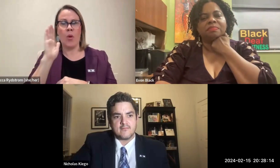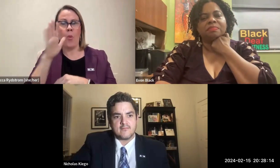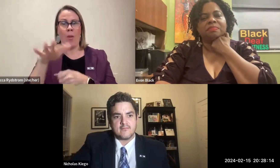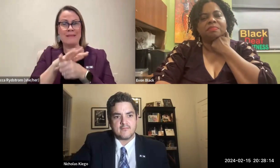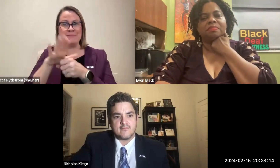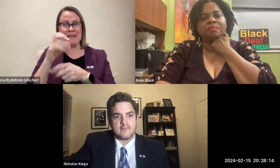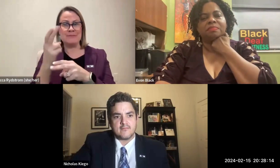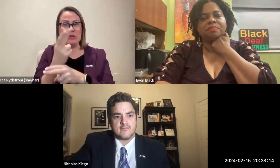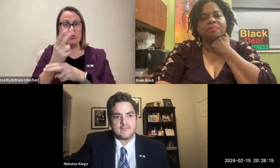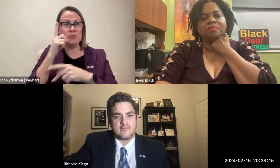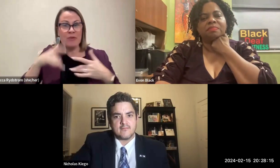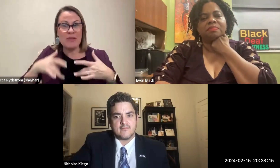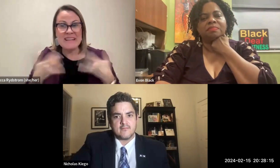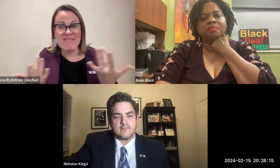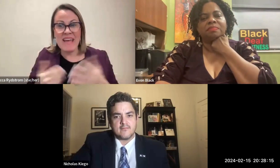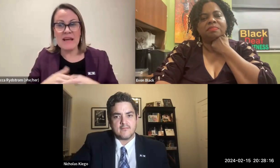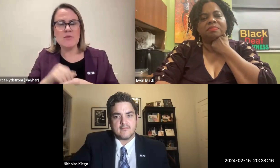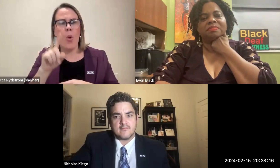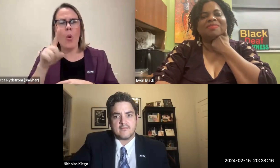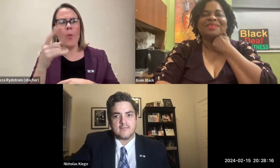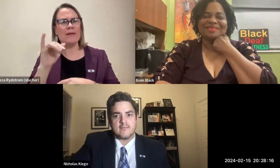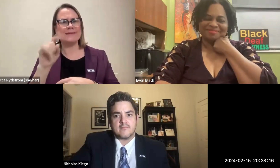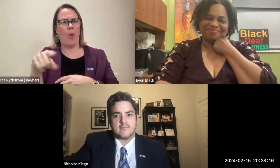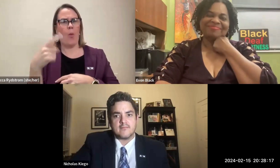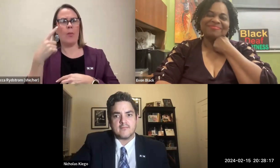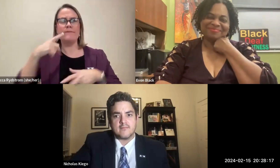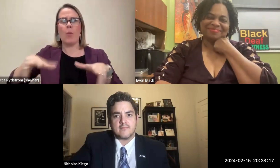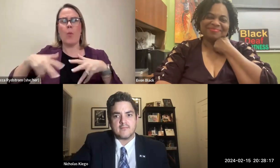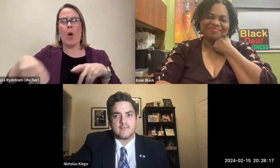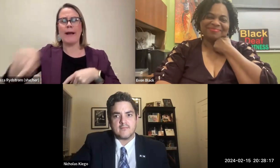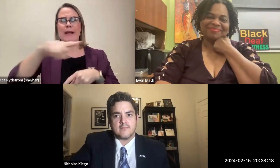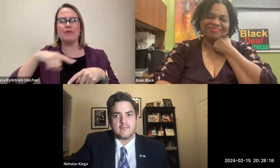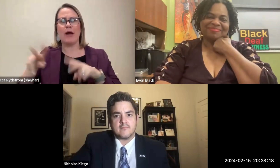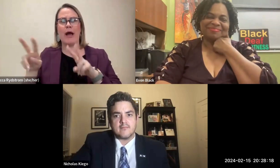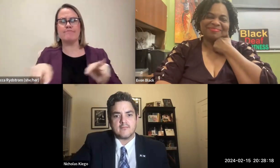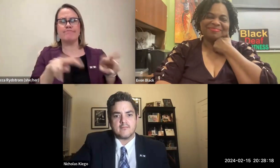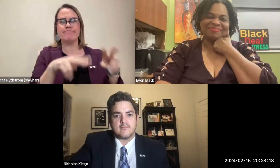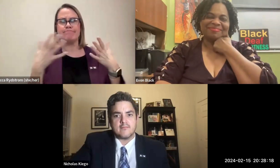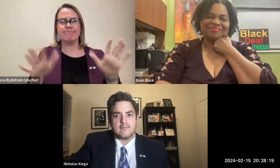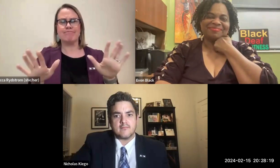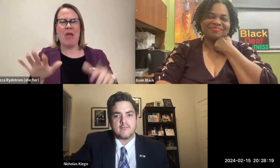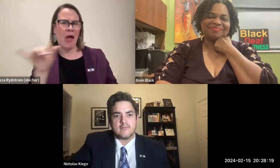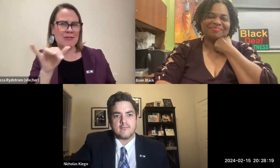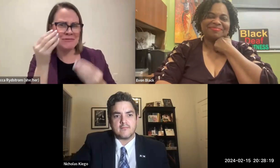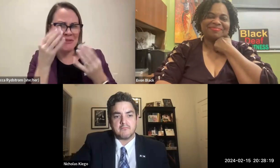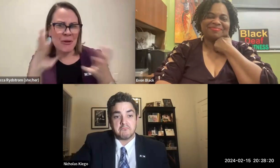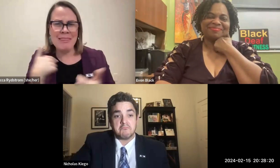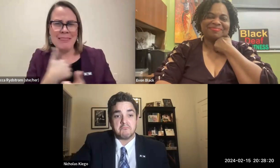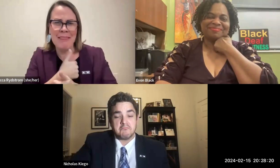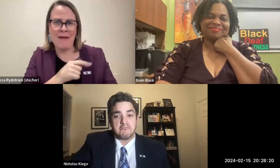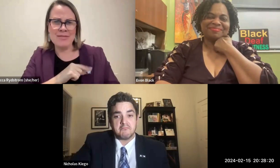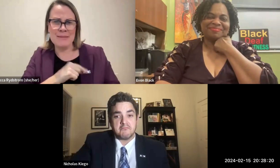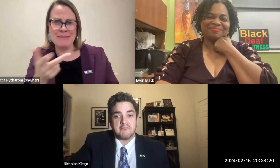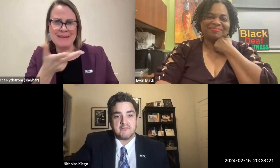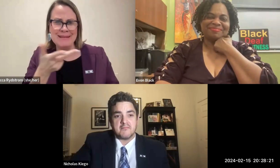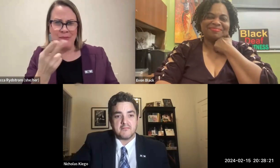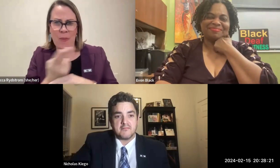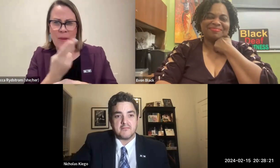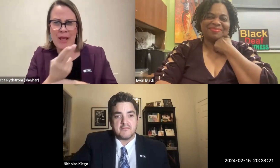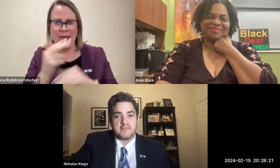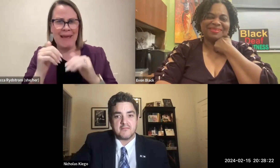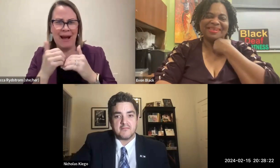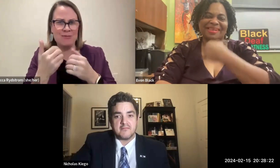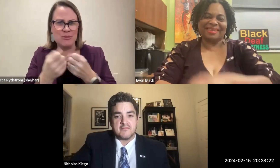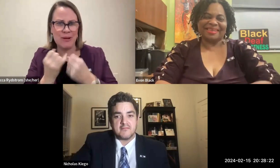is set, will that particular space be used for events? Is it just for folks to walk around and look at the garden?